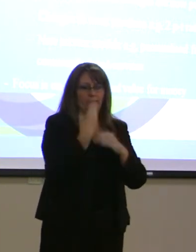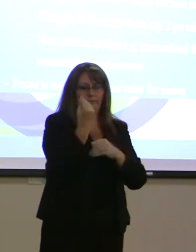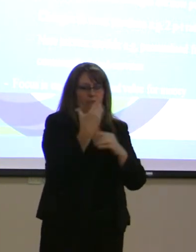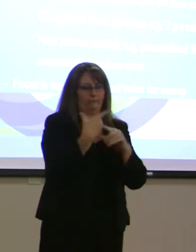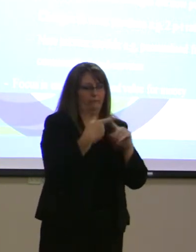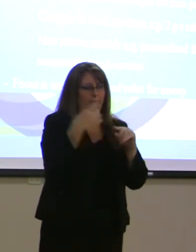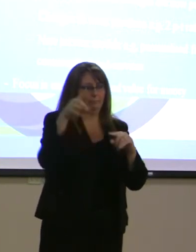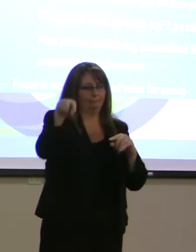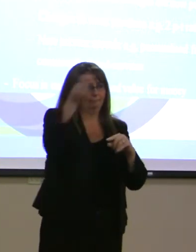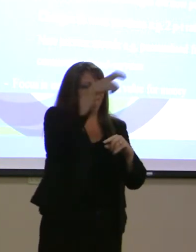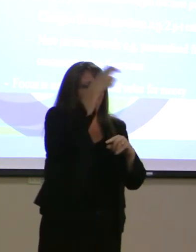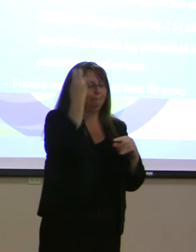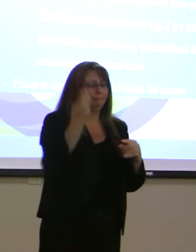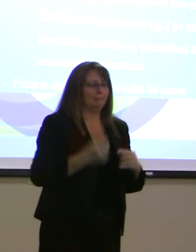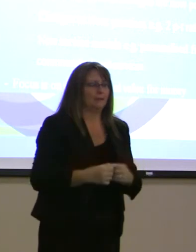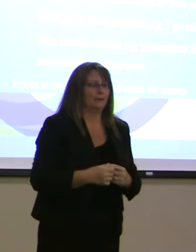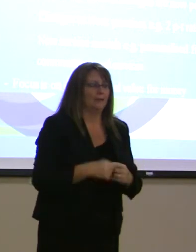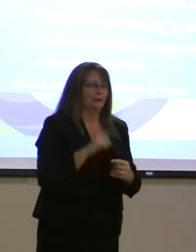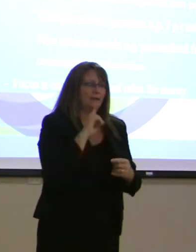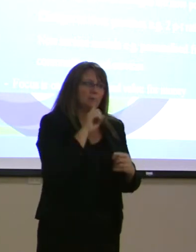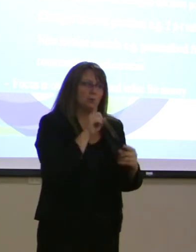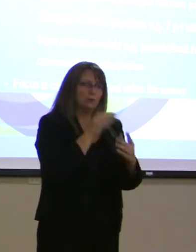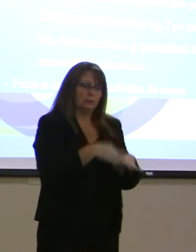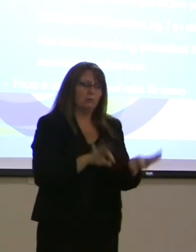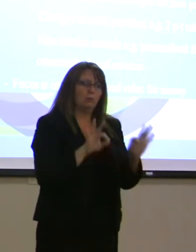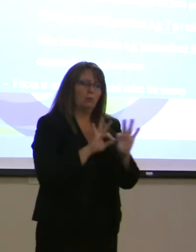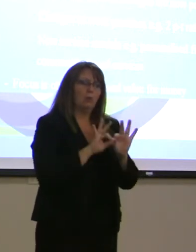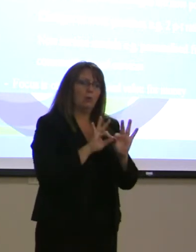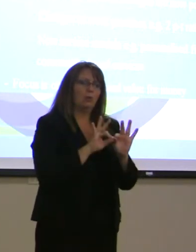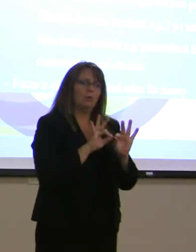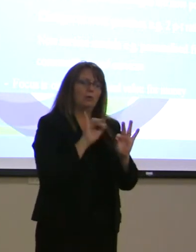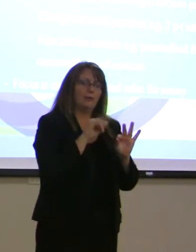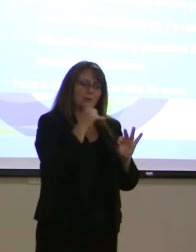the fundraising income, that brings huge value. That's who we are.